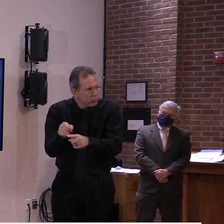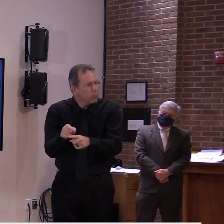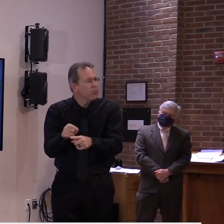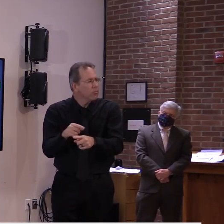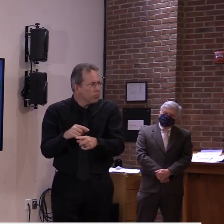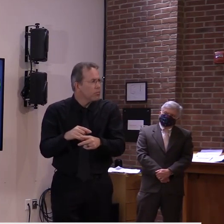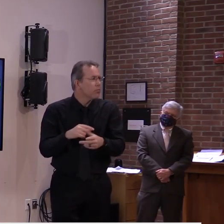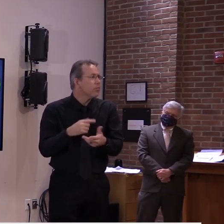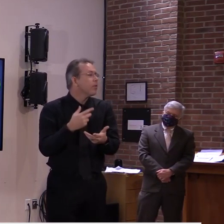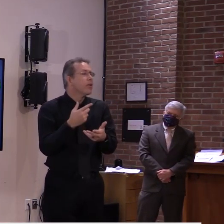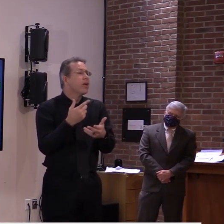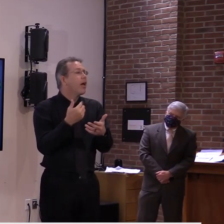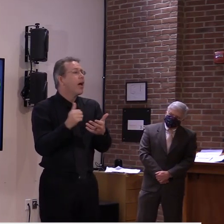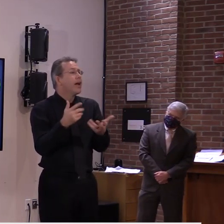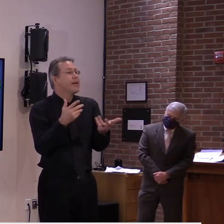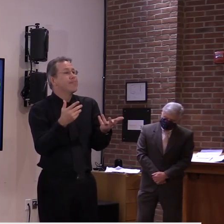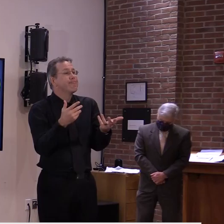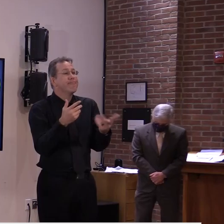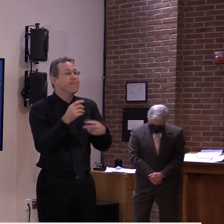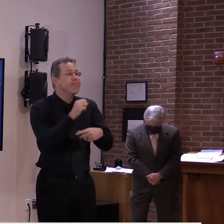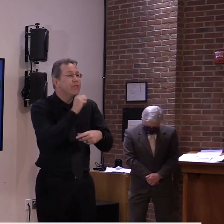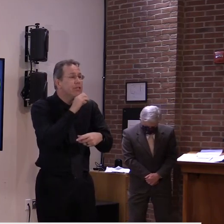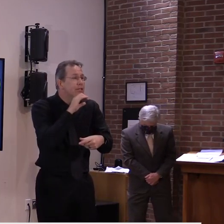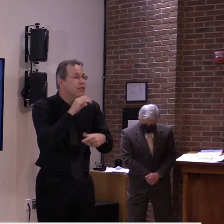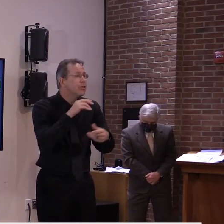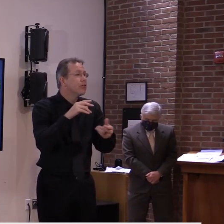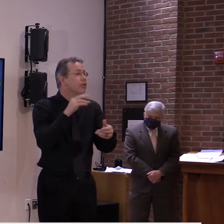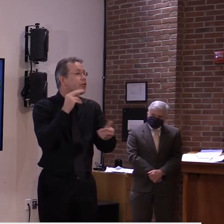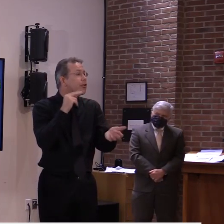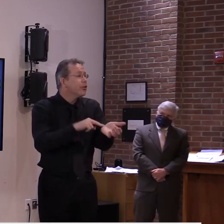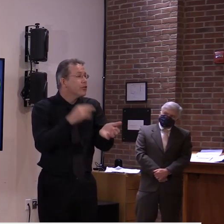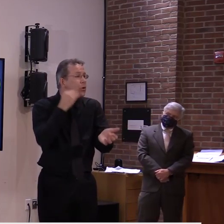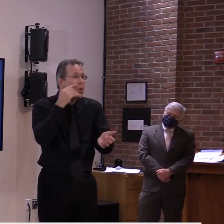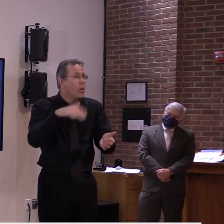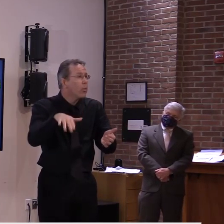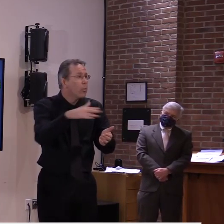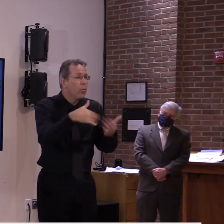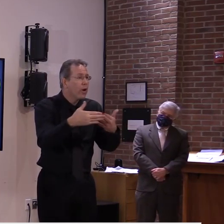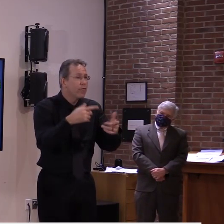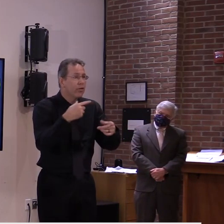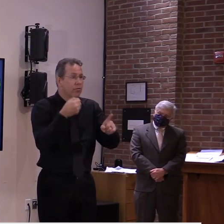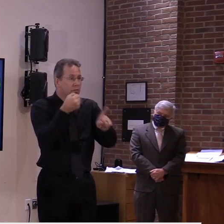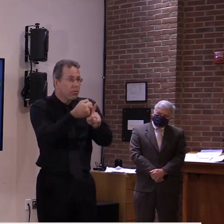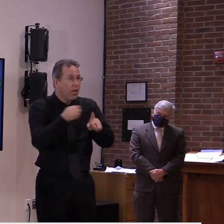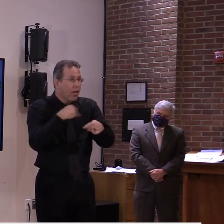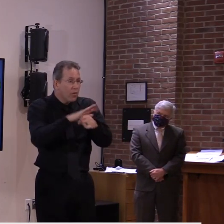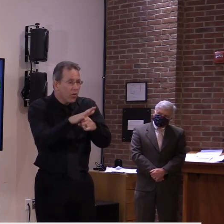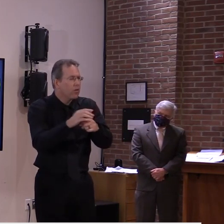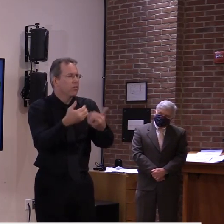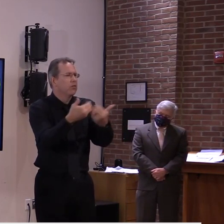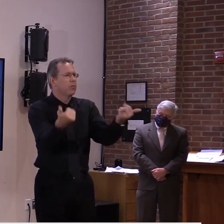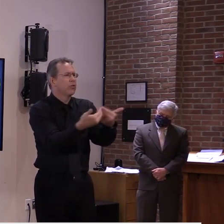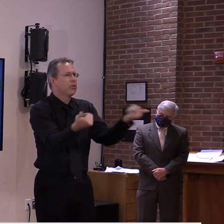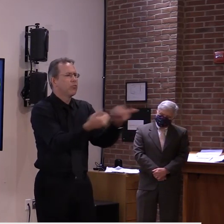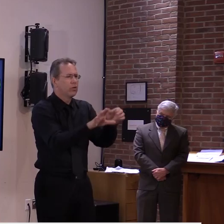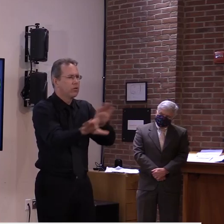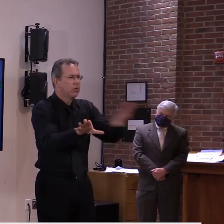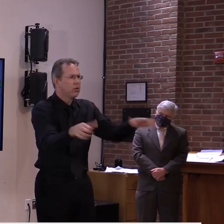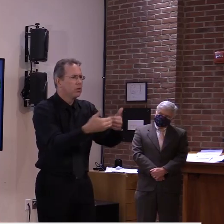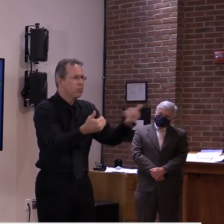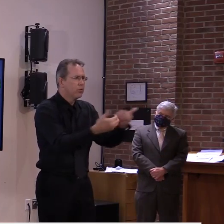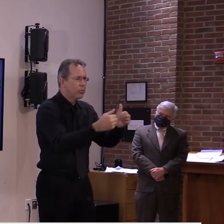take care of them, because the guidance that our health care facility outbreak prevention and response team would